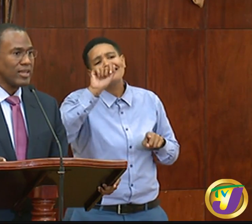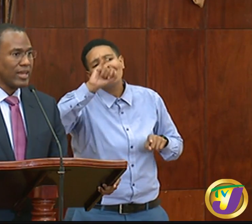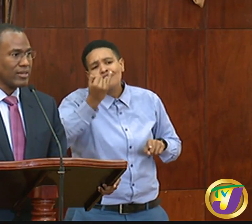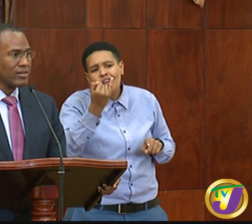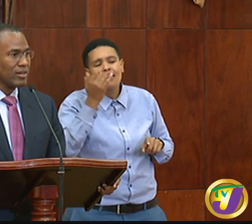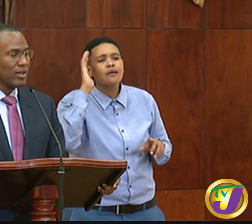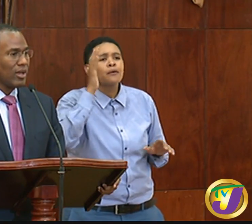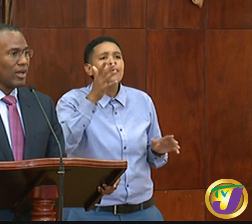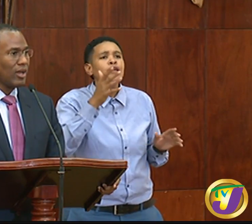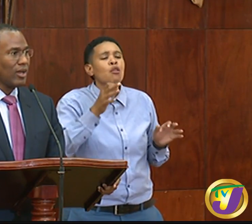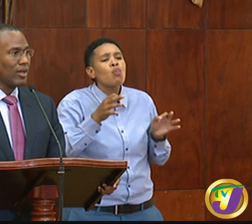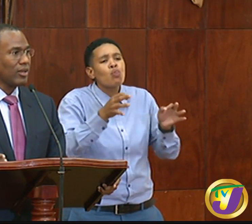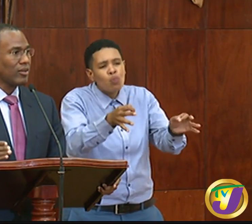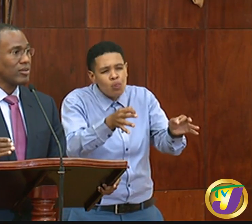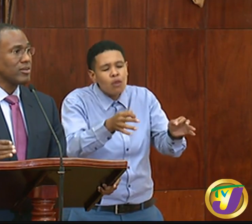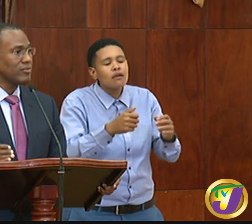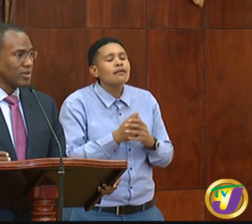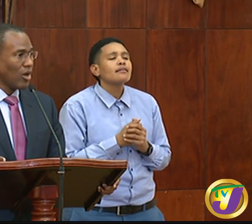move that date